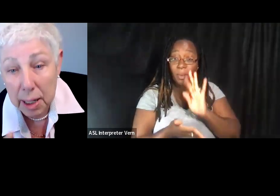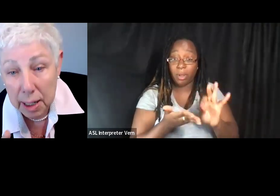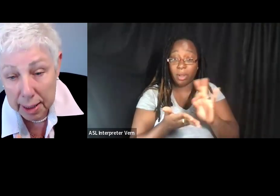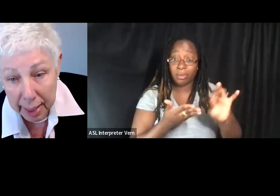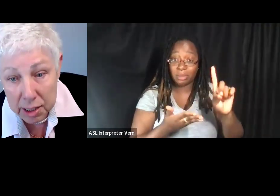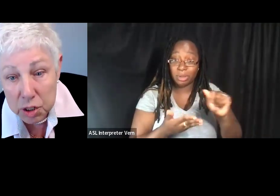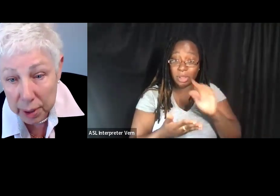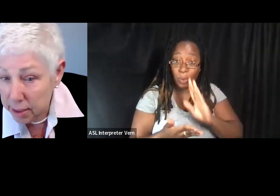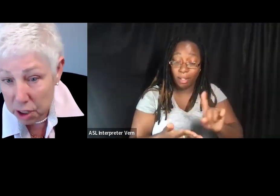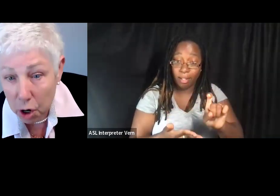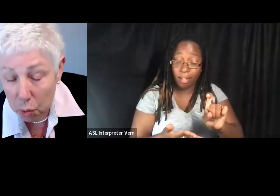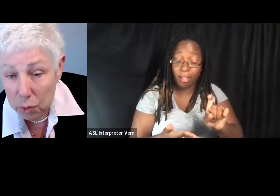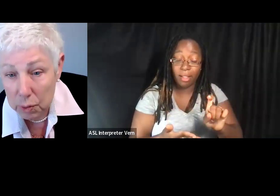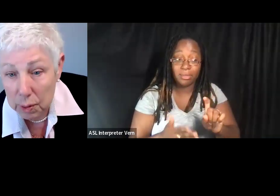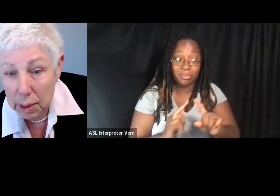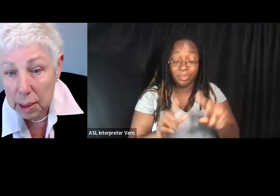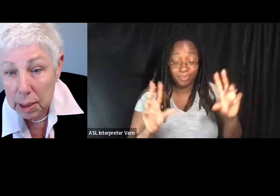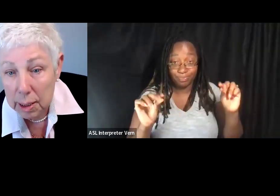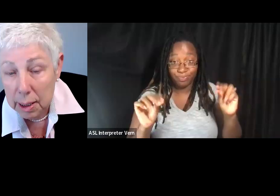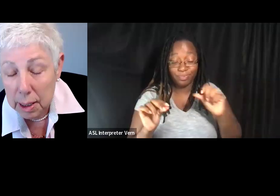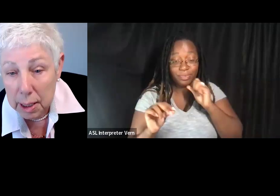disability? The answer is no.